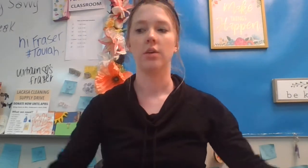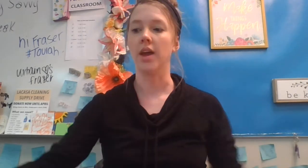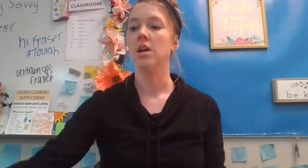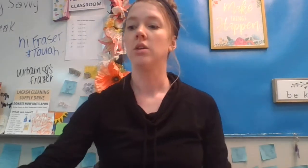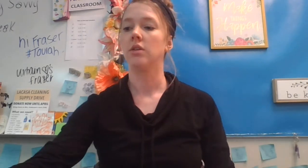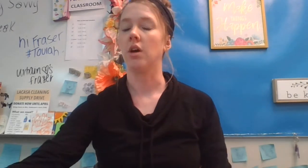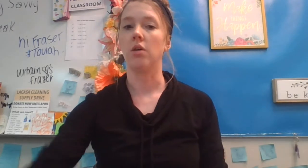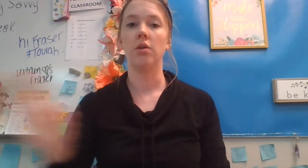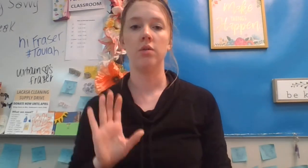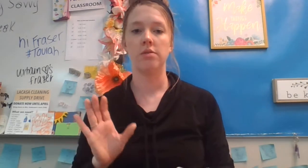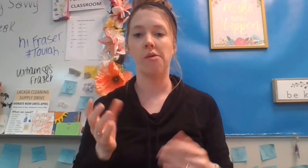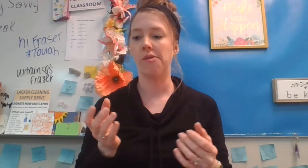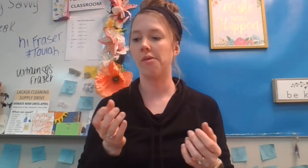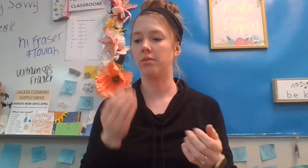Okay, so